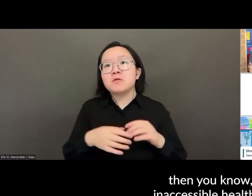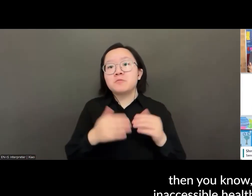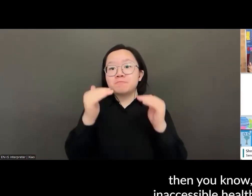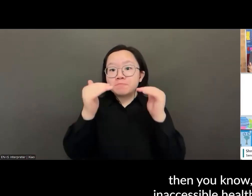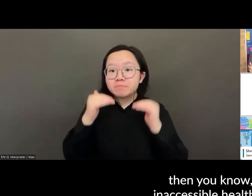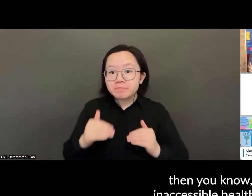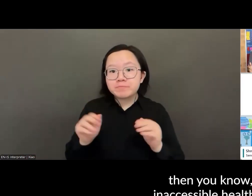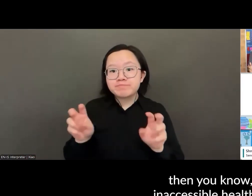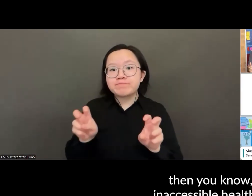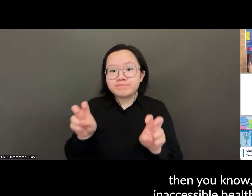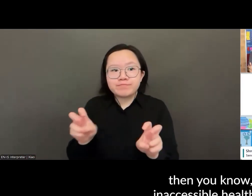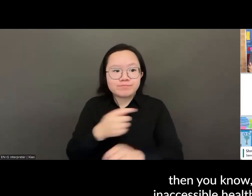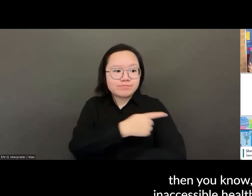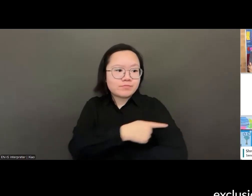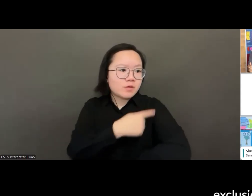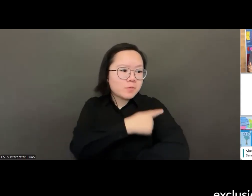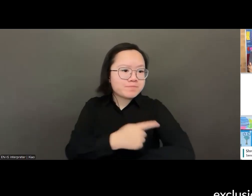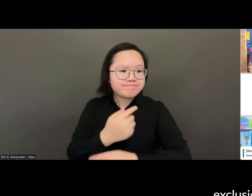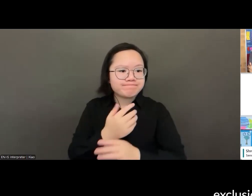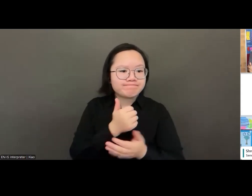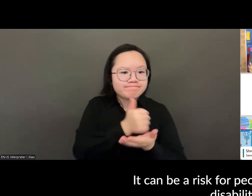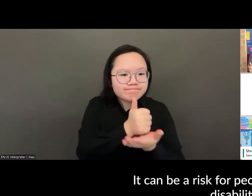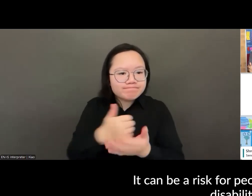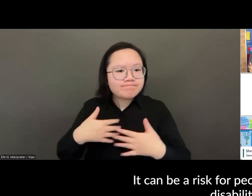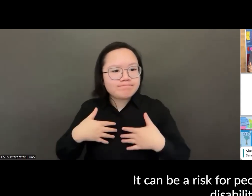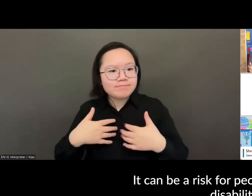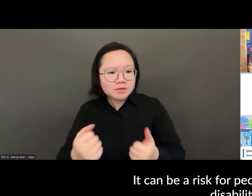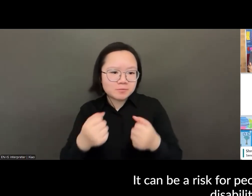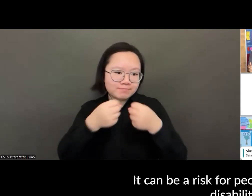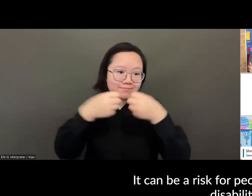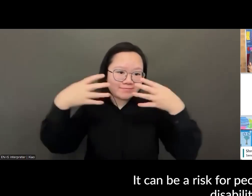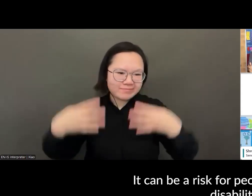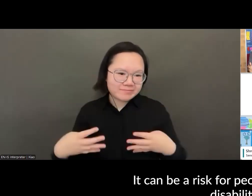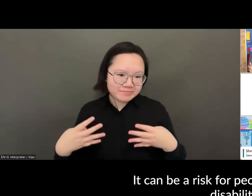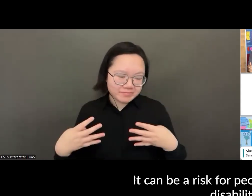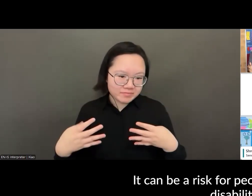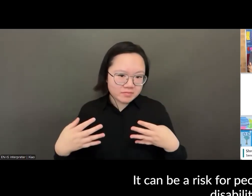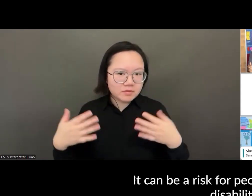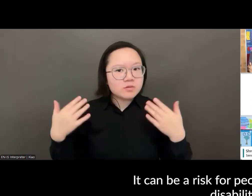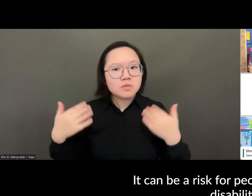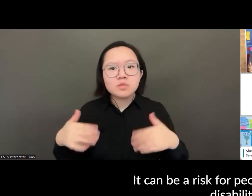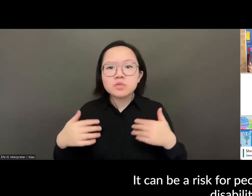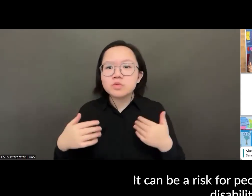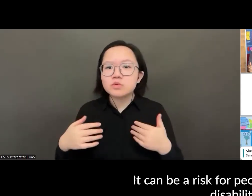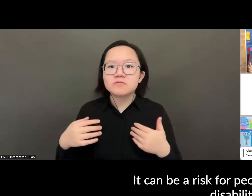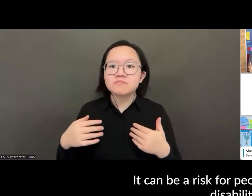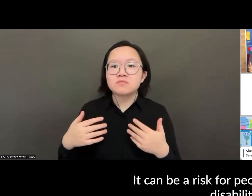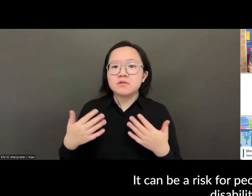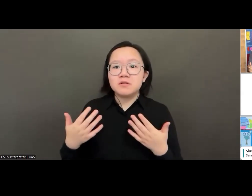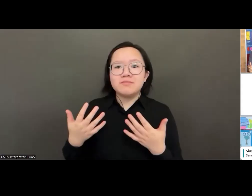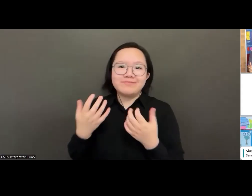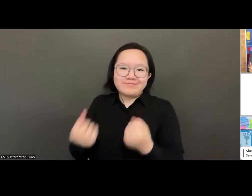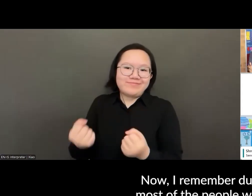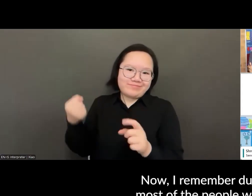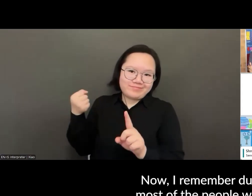inaccessible healthcare isn't just exclusion; it can be a risk for people with complex